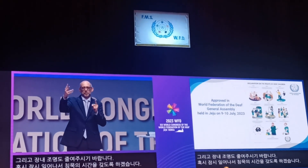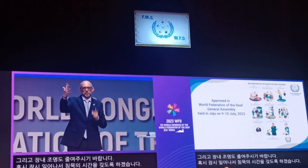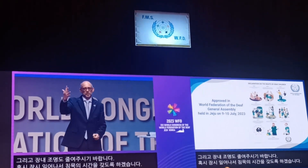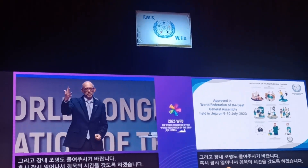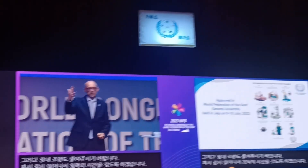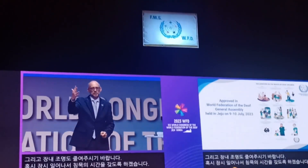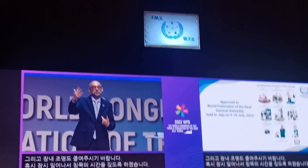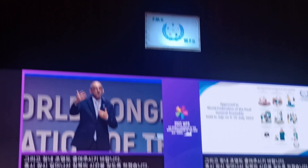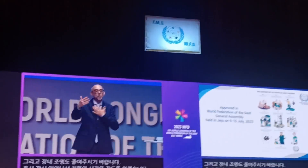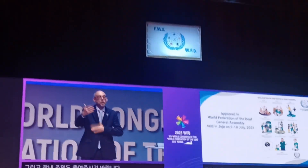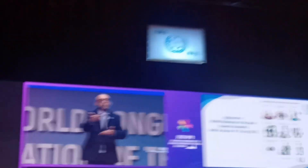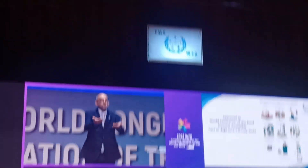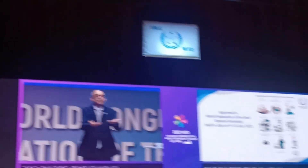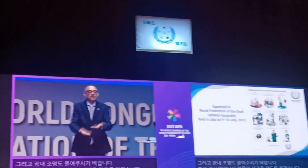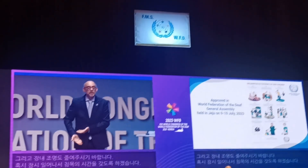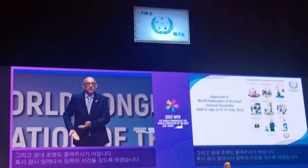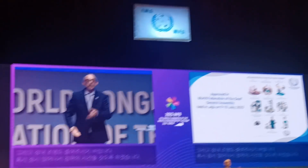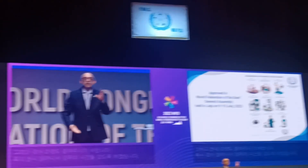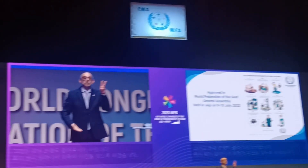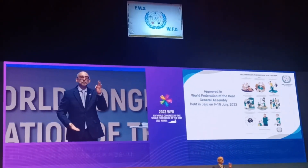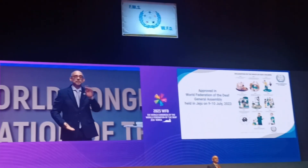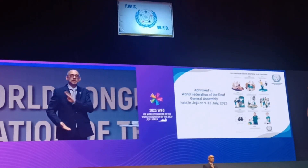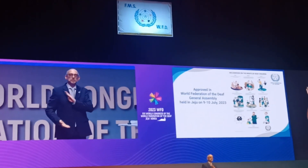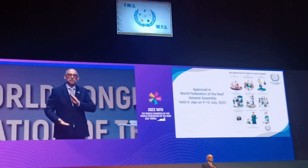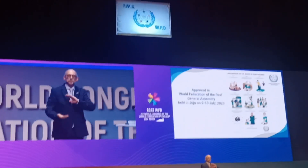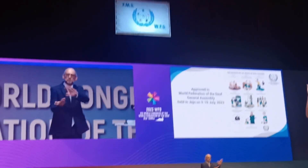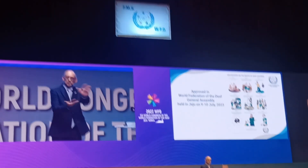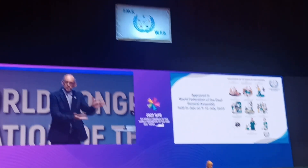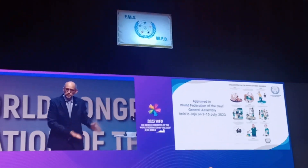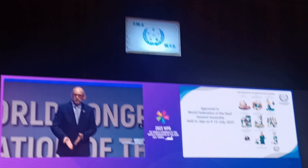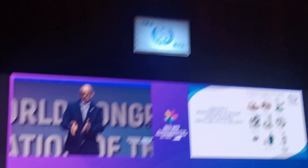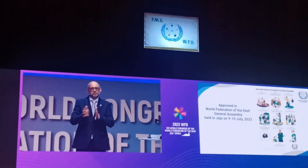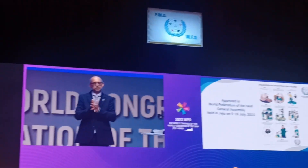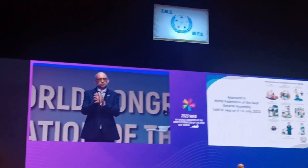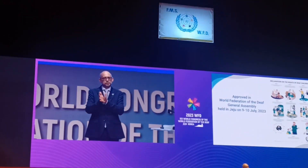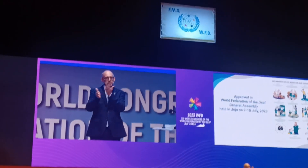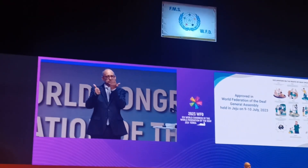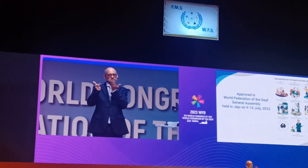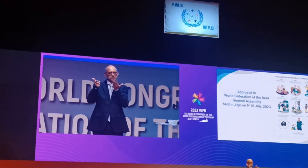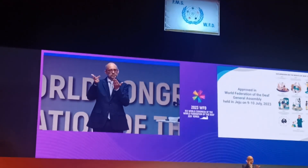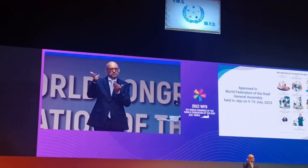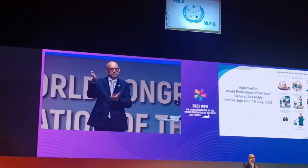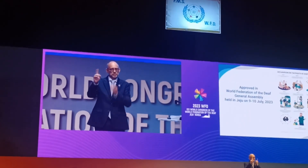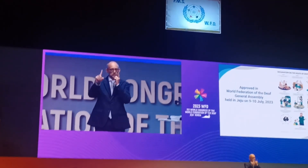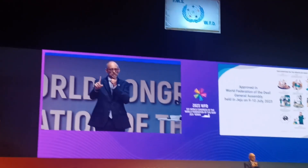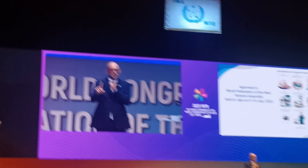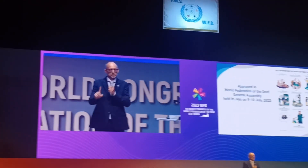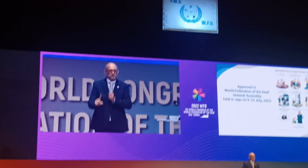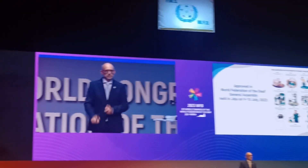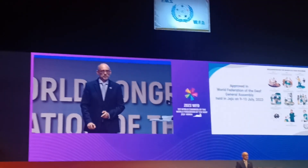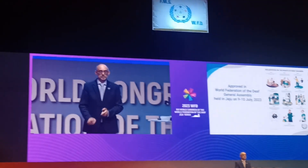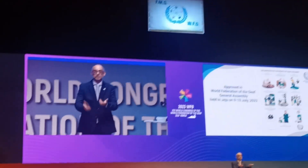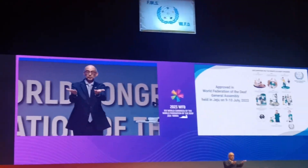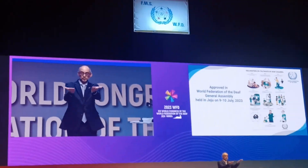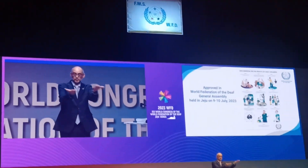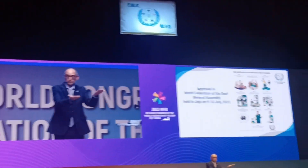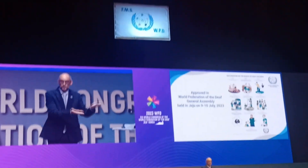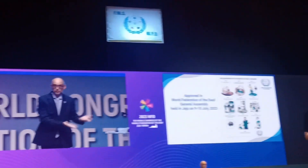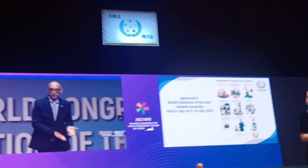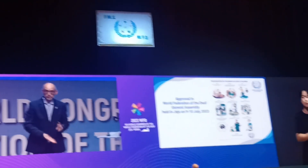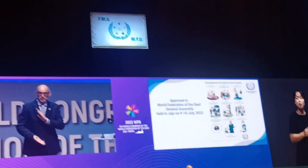This declaration contains 10 important points, and I would like to invite a member from the